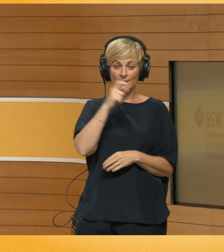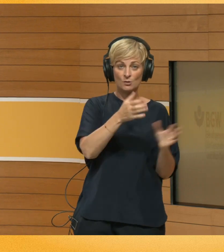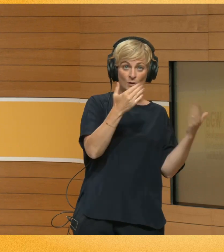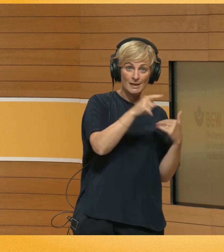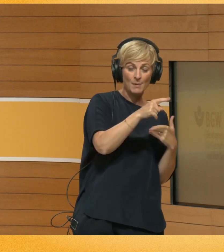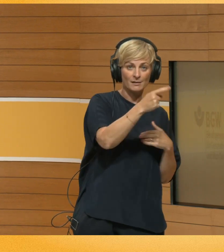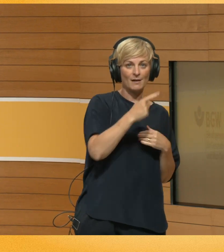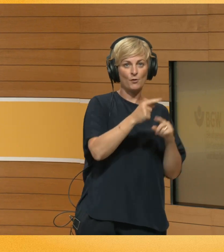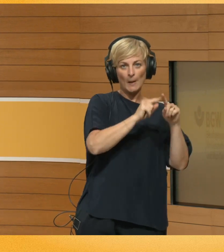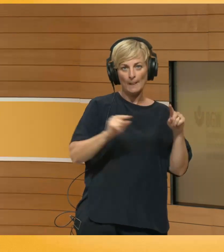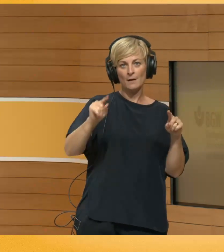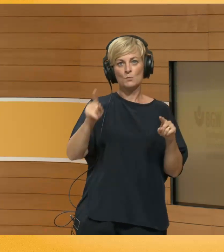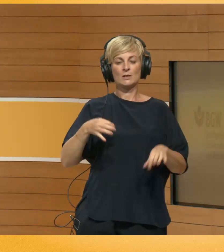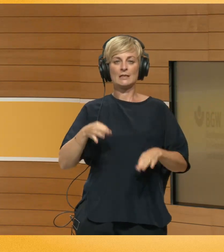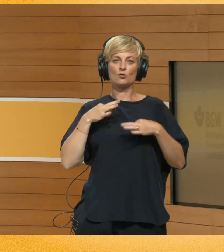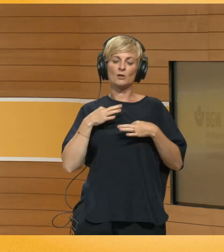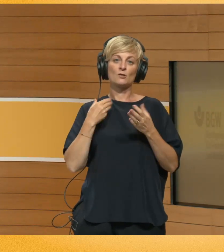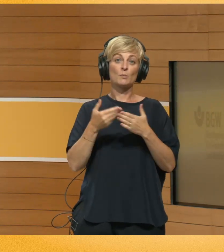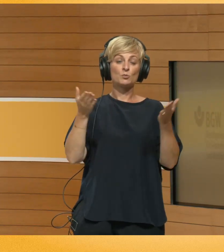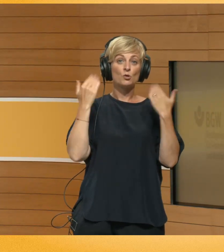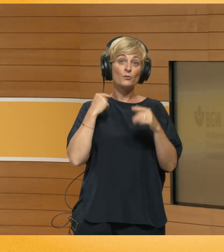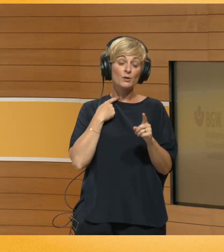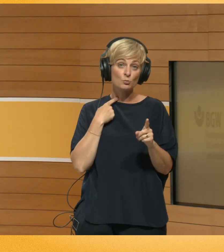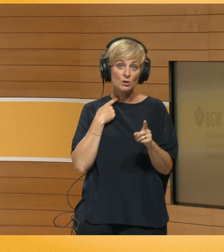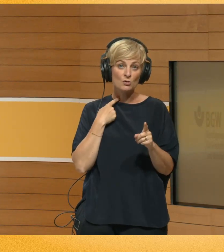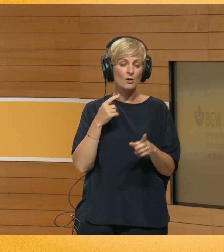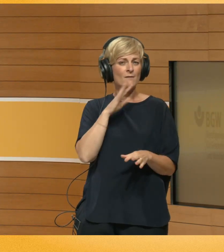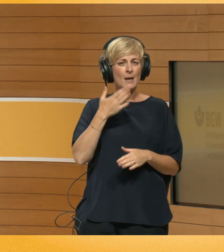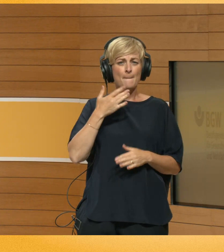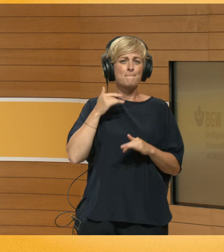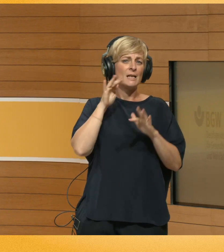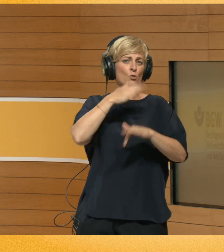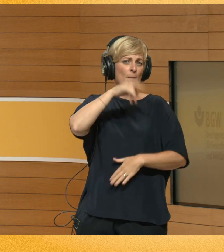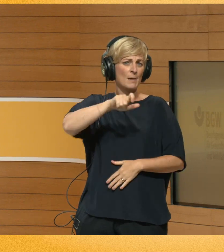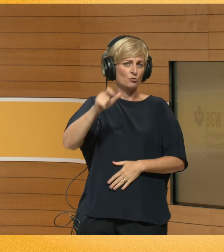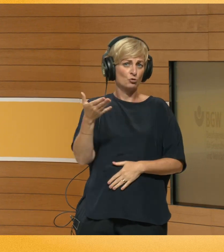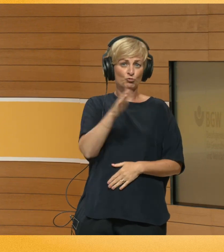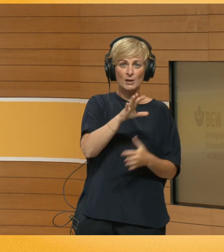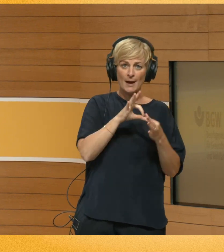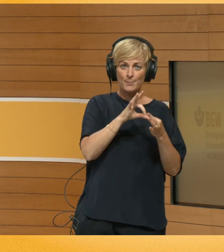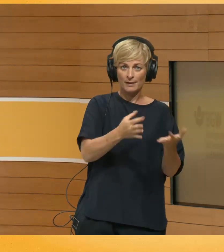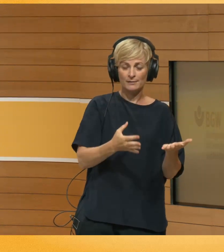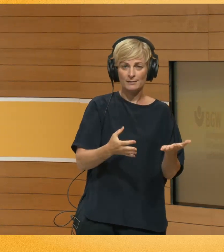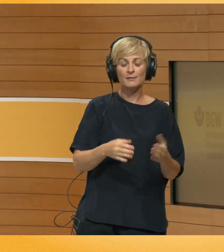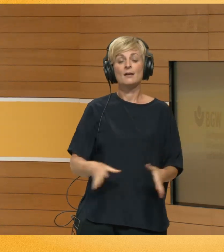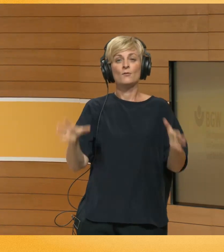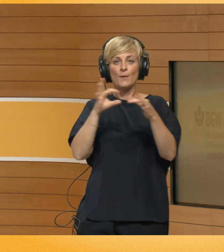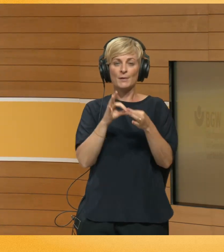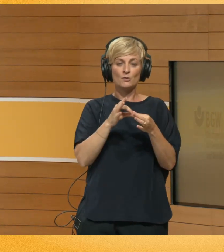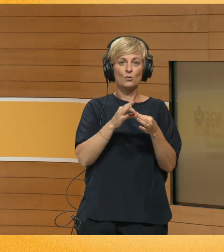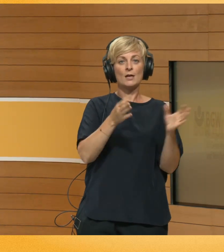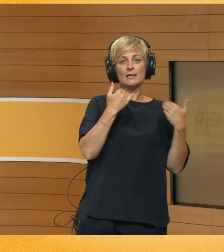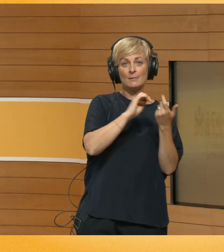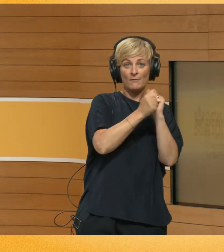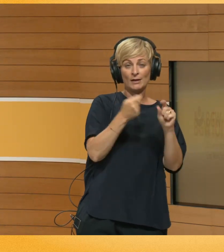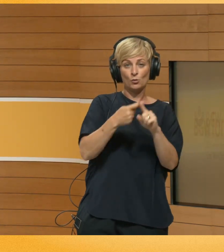millions of people a year. The link between health and climate change is intrinsic. So we need to